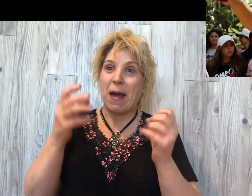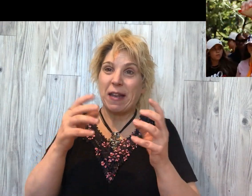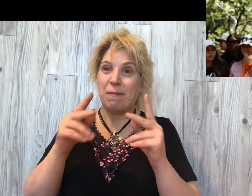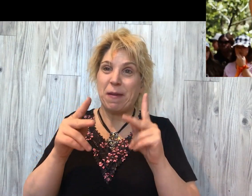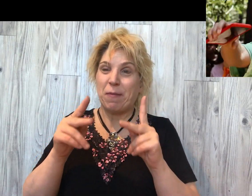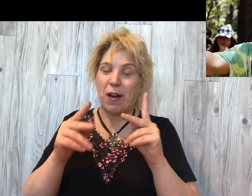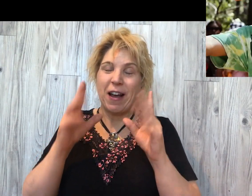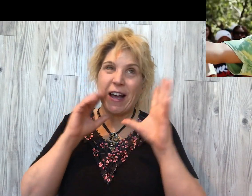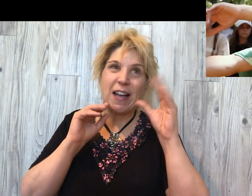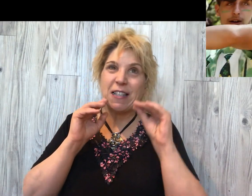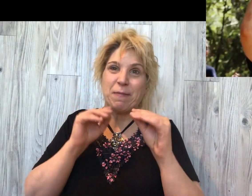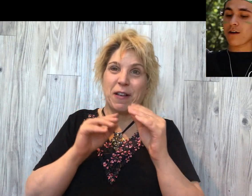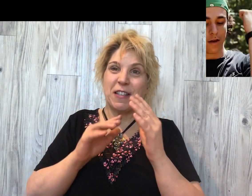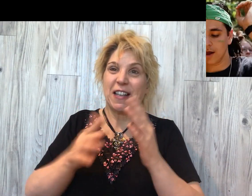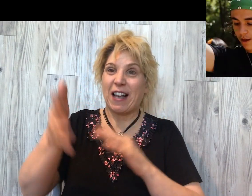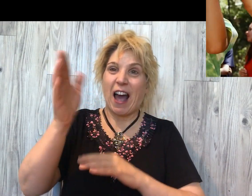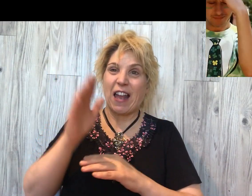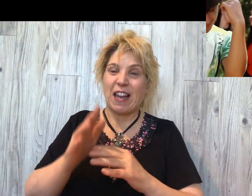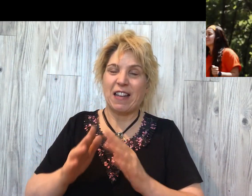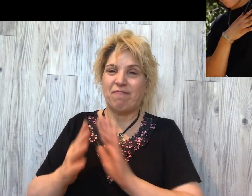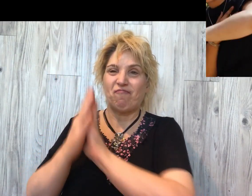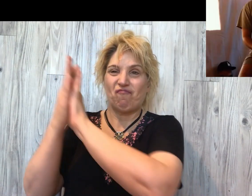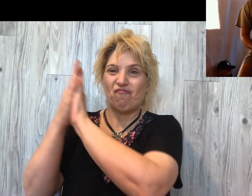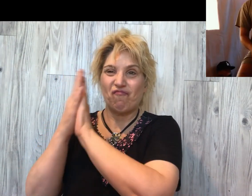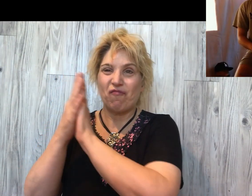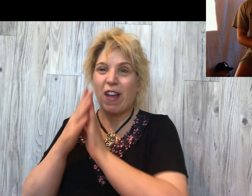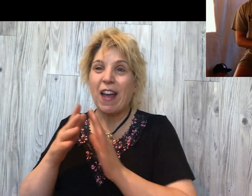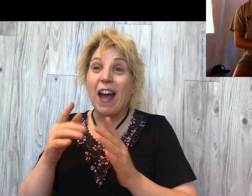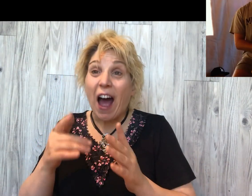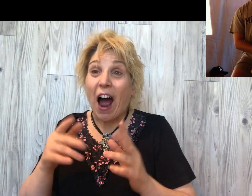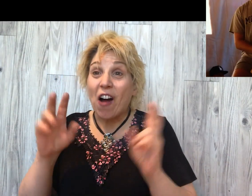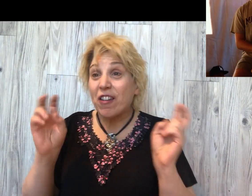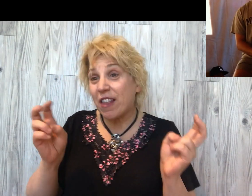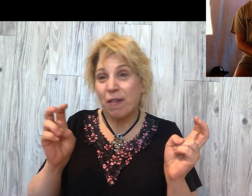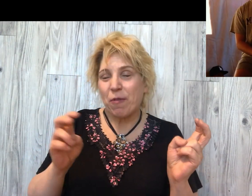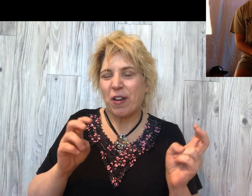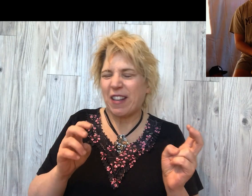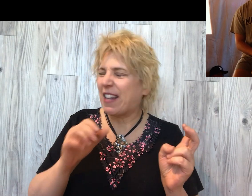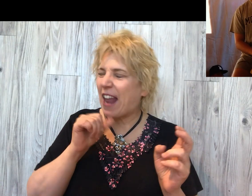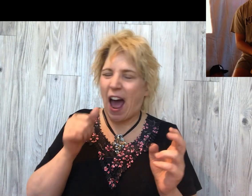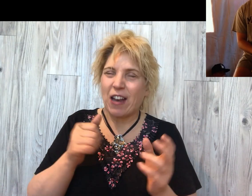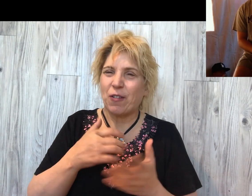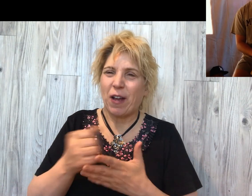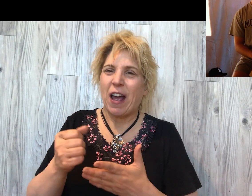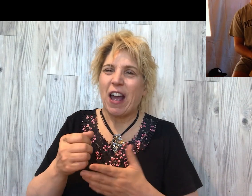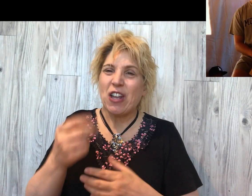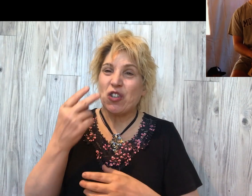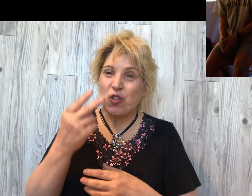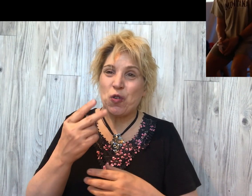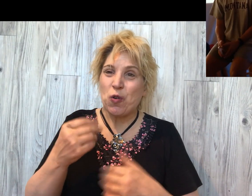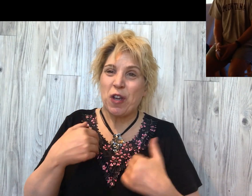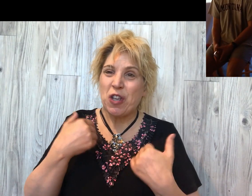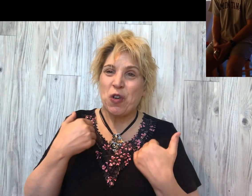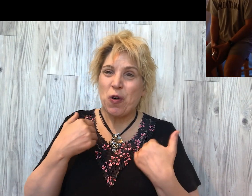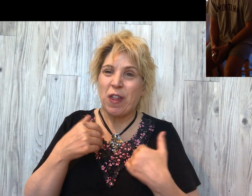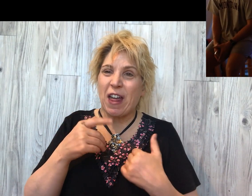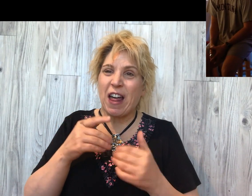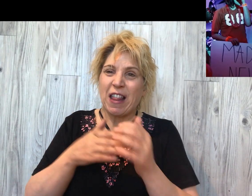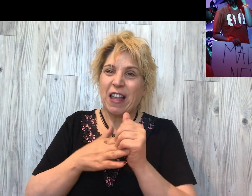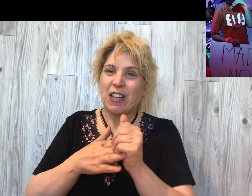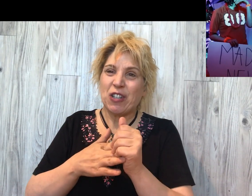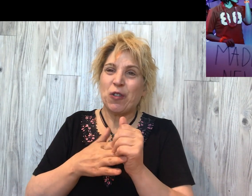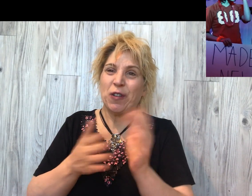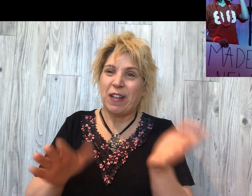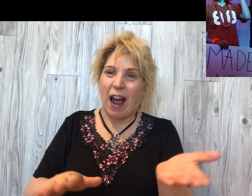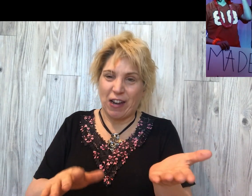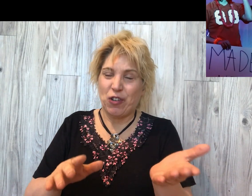leaders encountered God in a personal way. Our theme was Nothing Wasted, to honor the lives of two of our youth leaders who